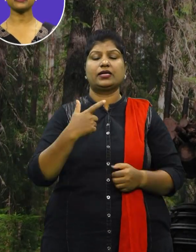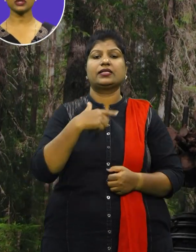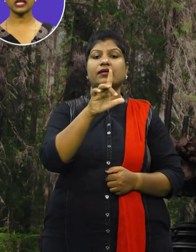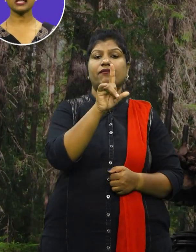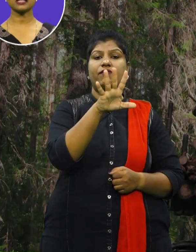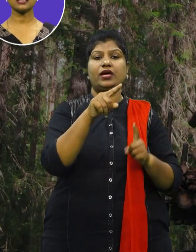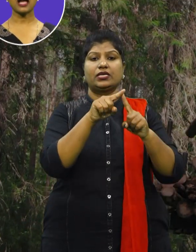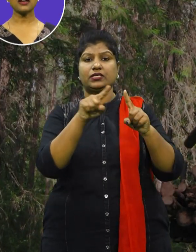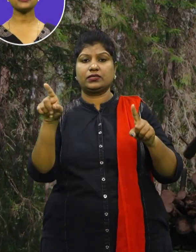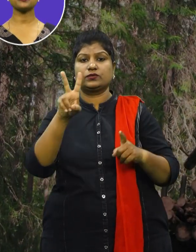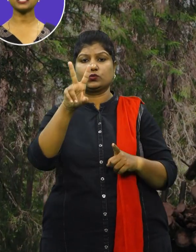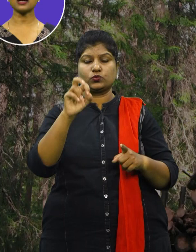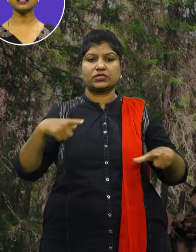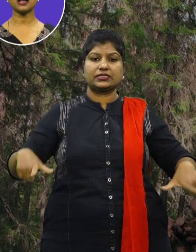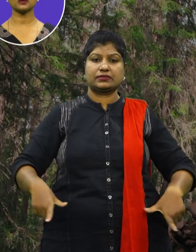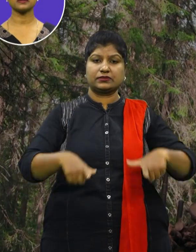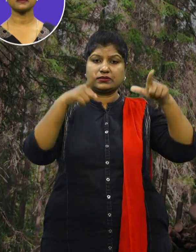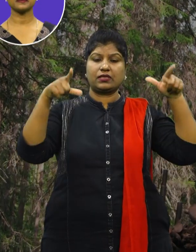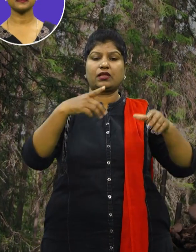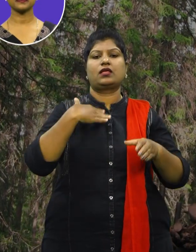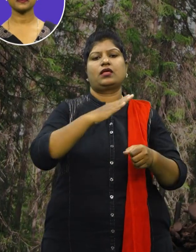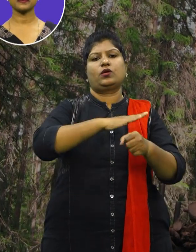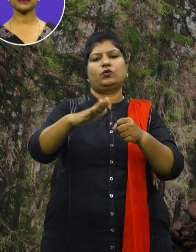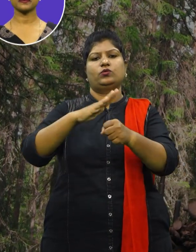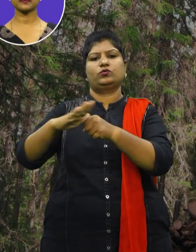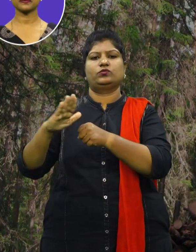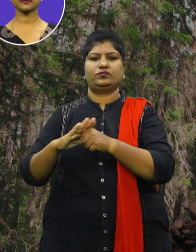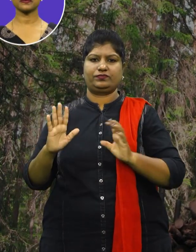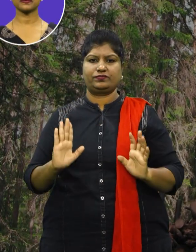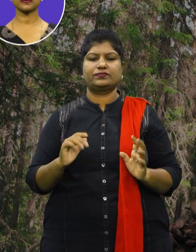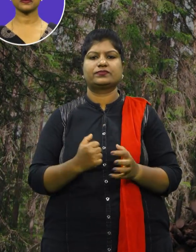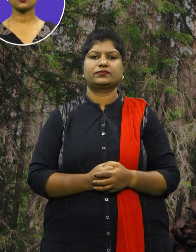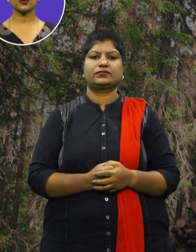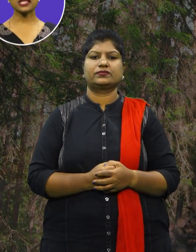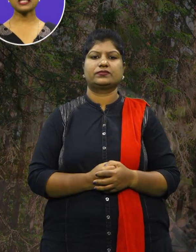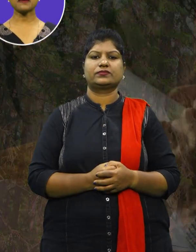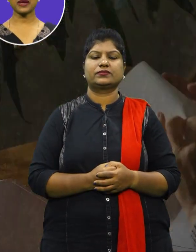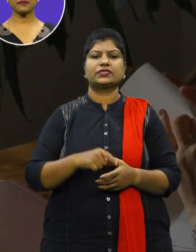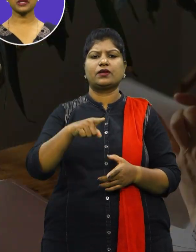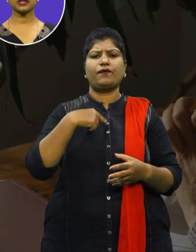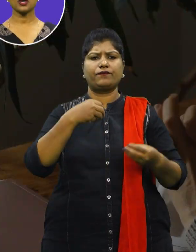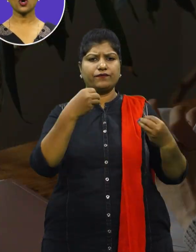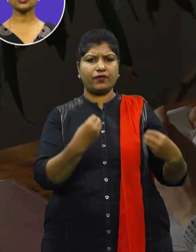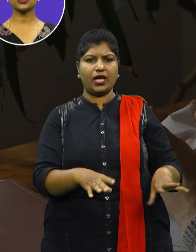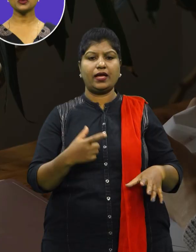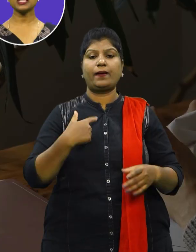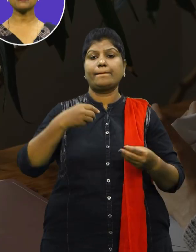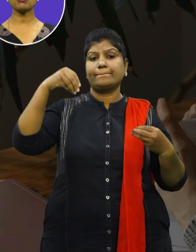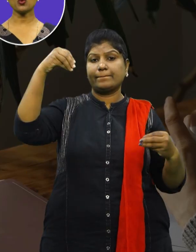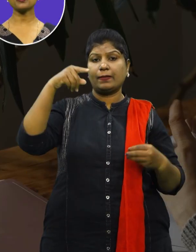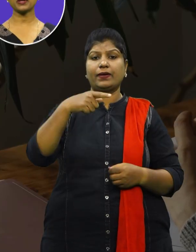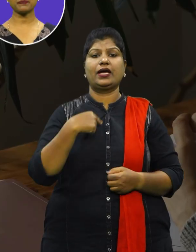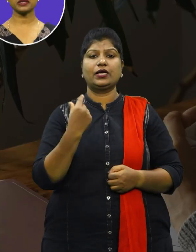25 trees have to be cut down. wasting paper or